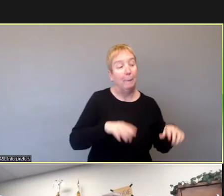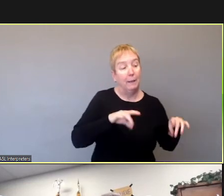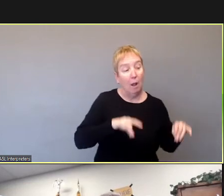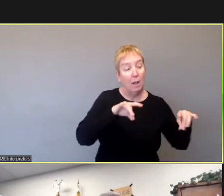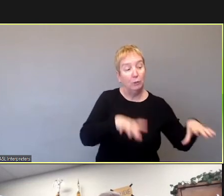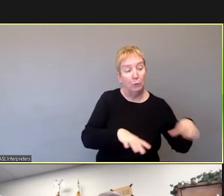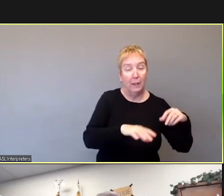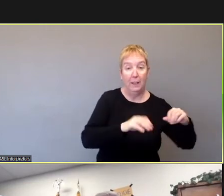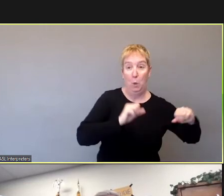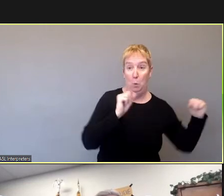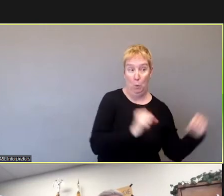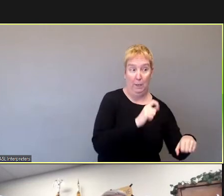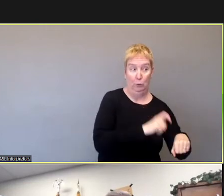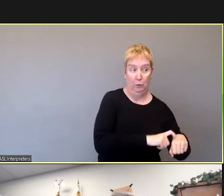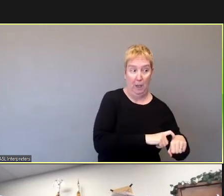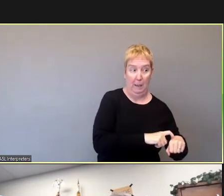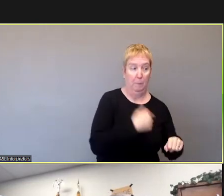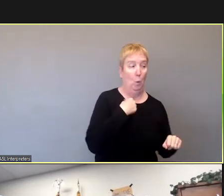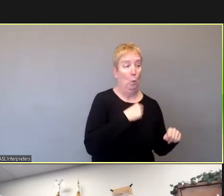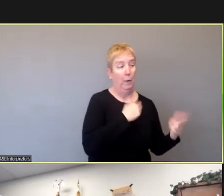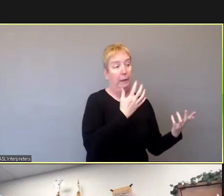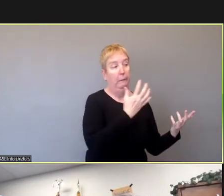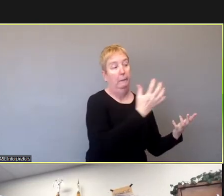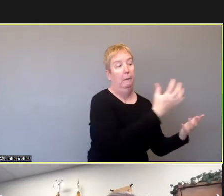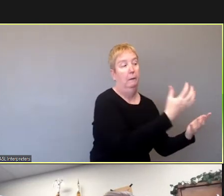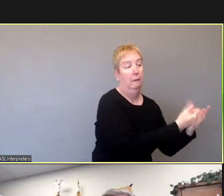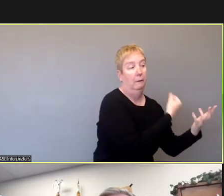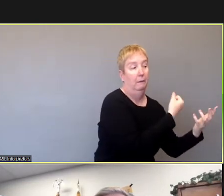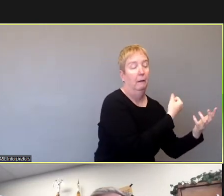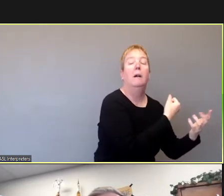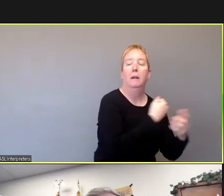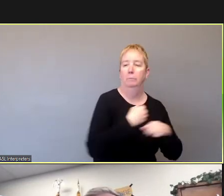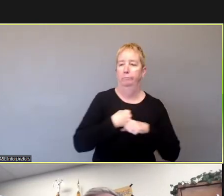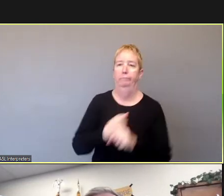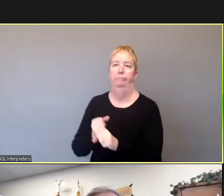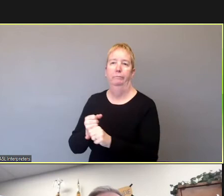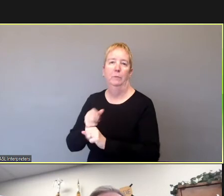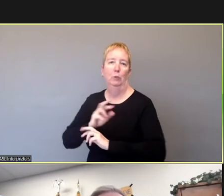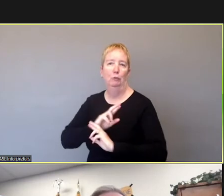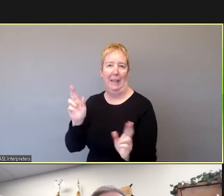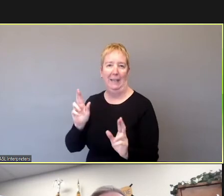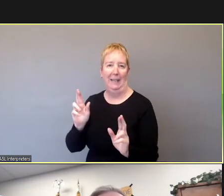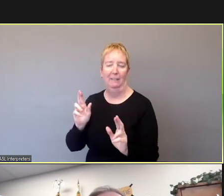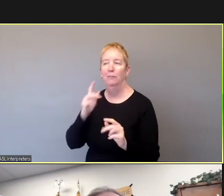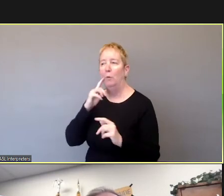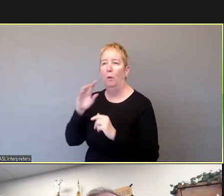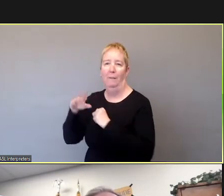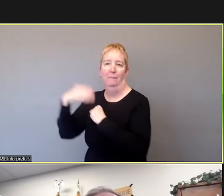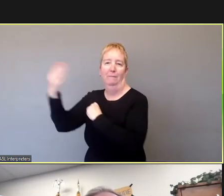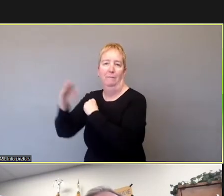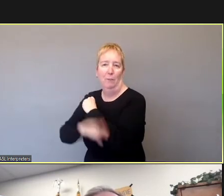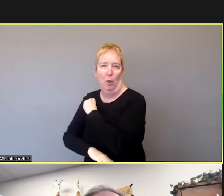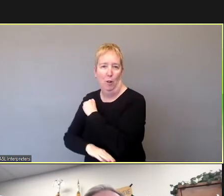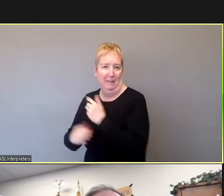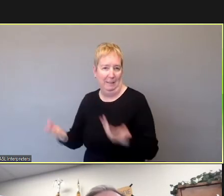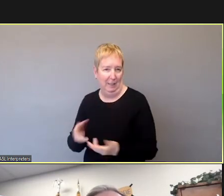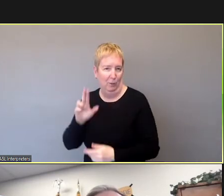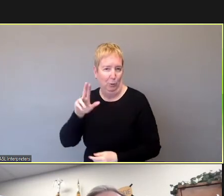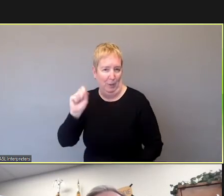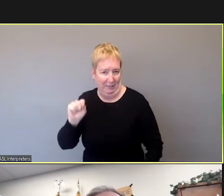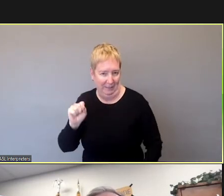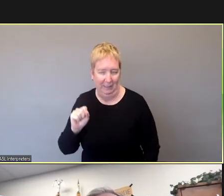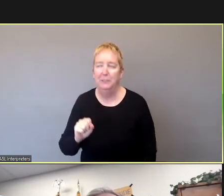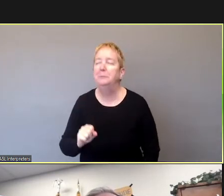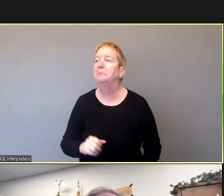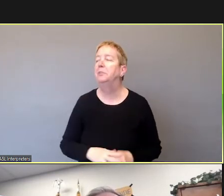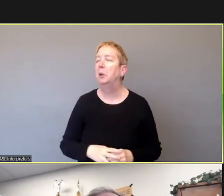and Southeast Asia compared to the summer where we're at the time. And so it doesn't surprise